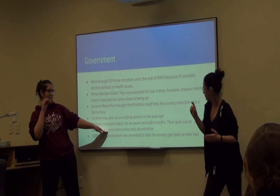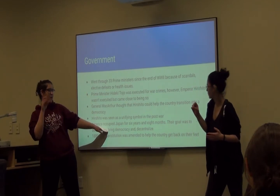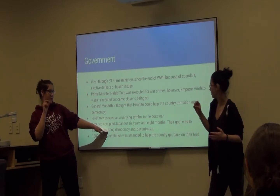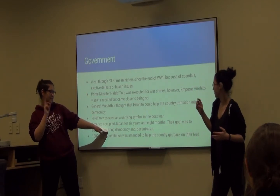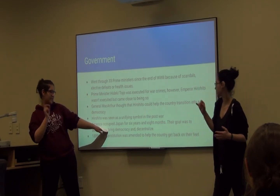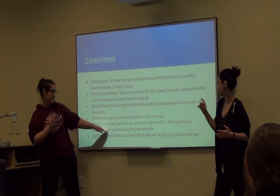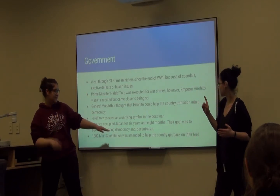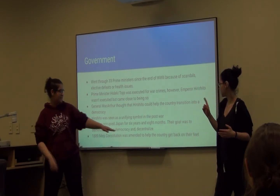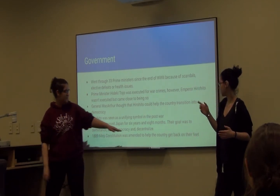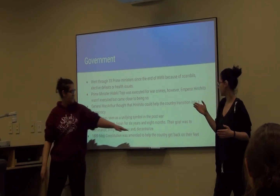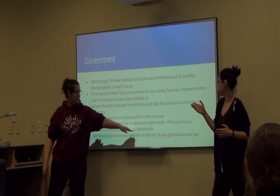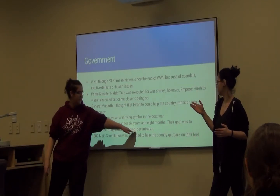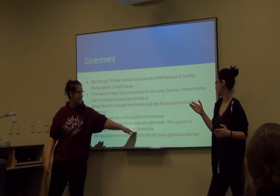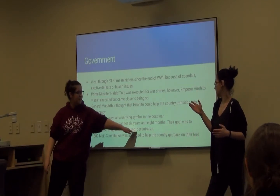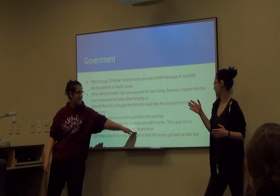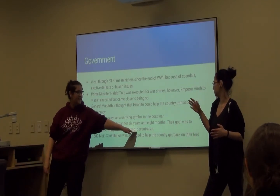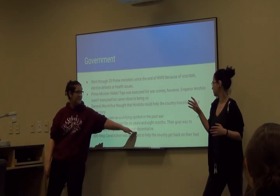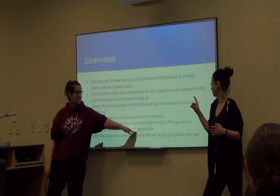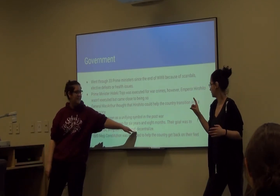bringing democracy to Japan,